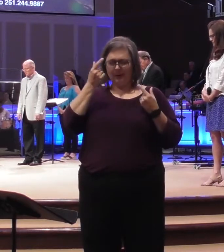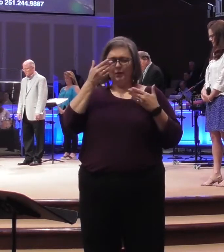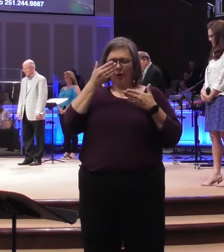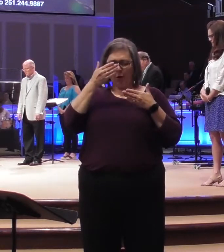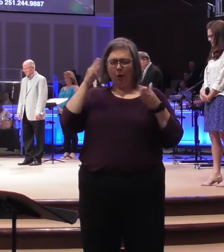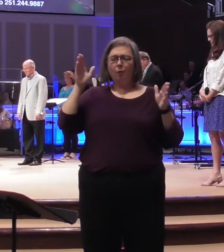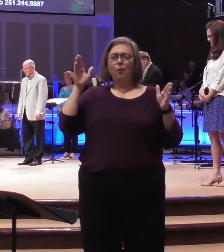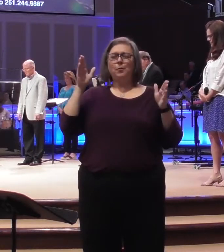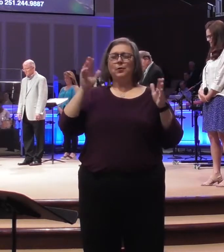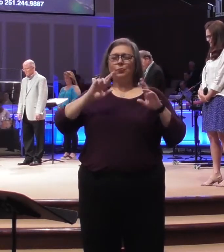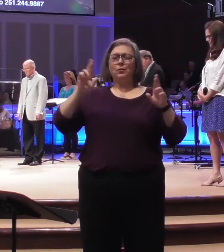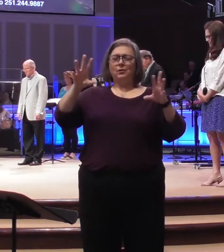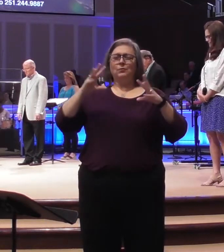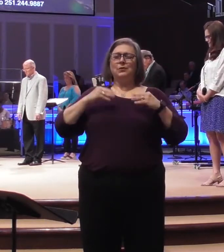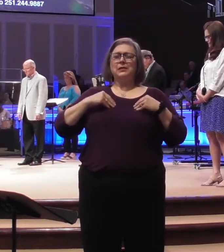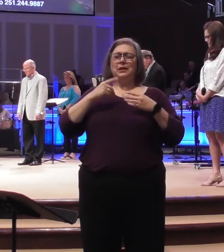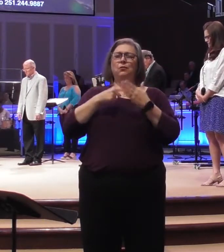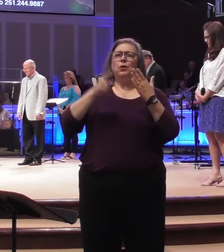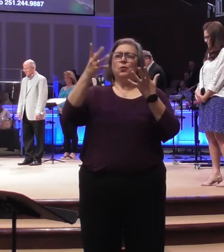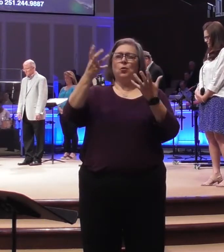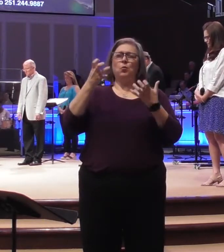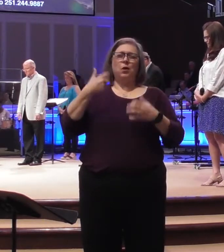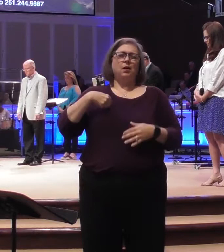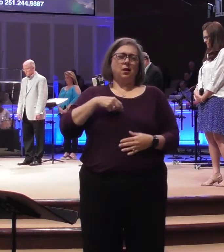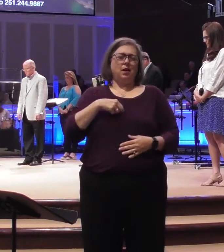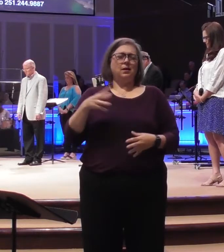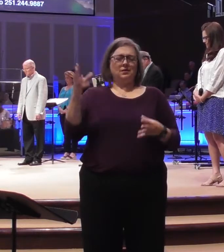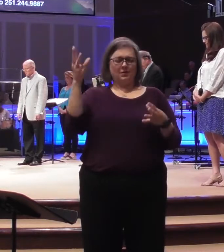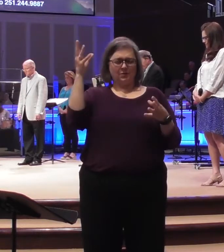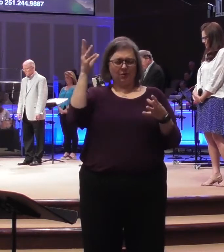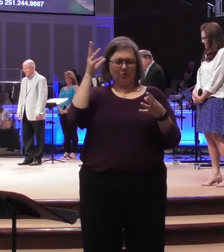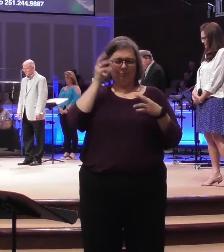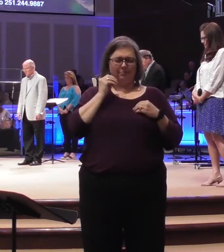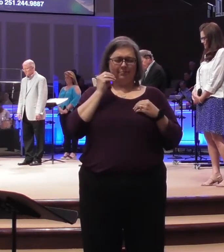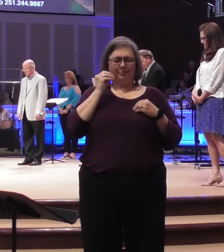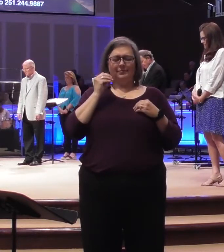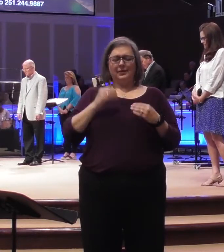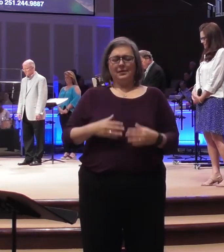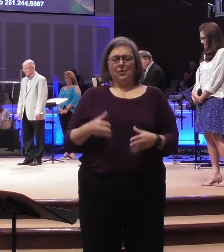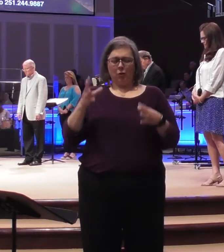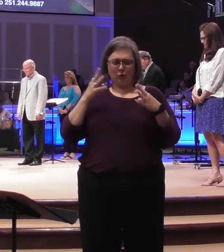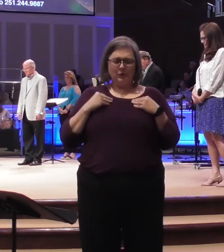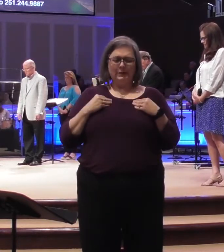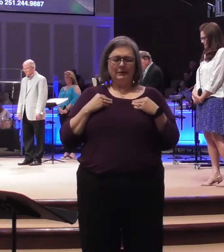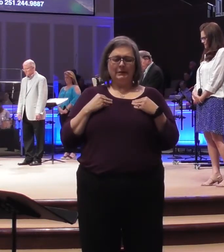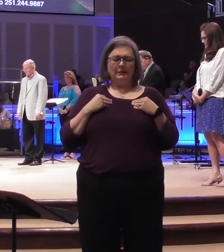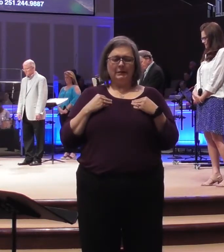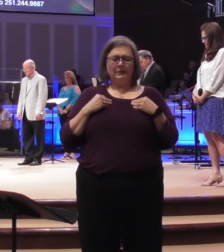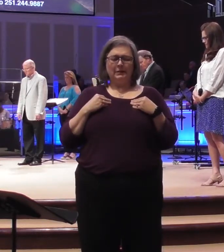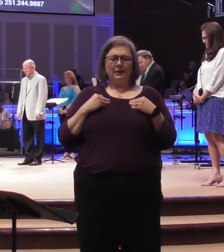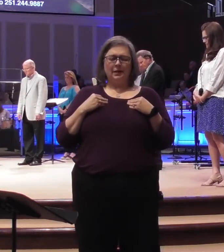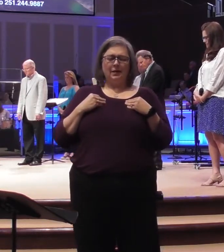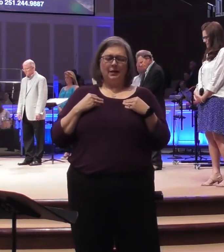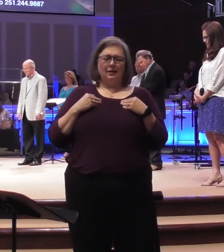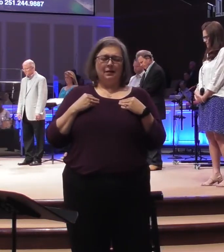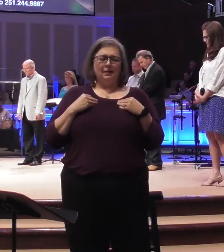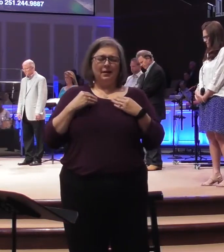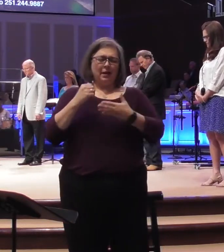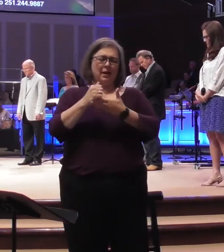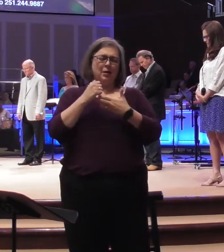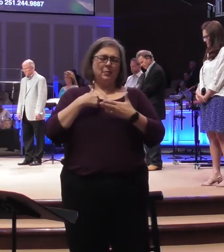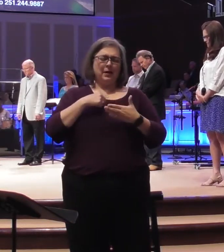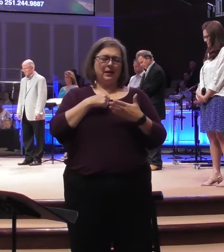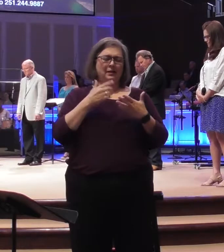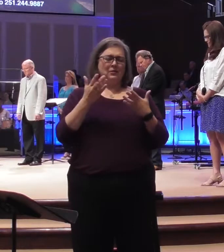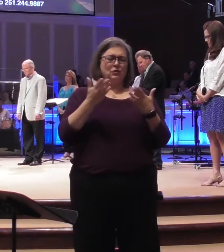hear. Lord, encourage us to renew and restore our commitment to serve you by serving others as